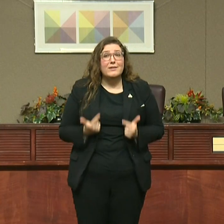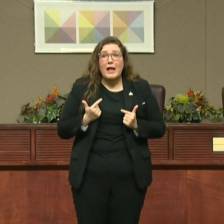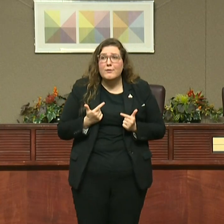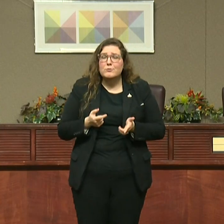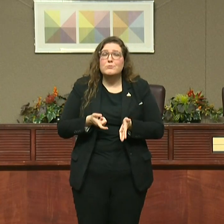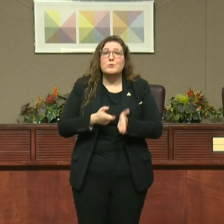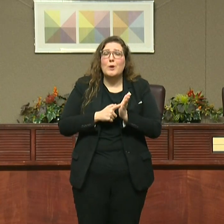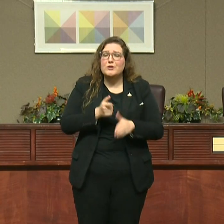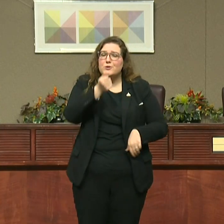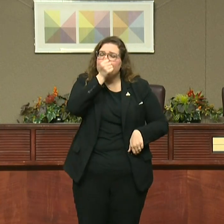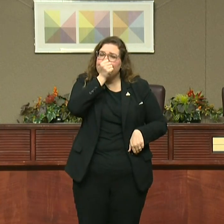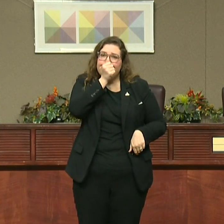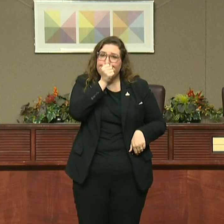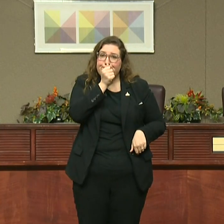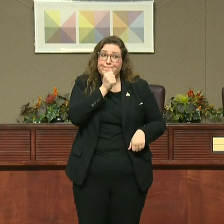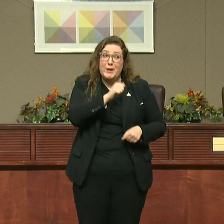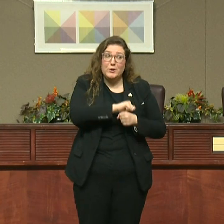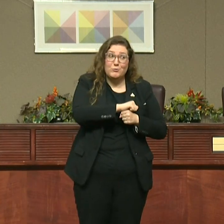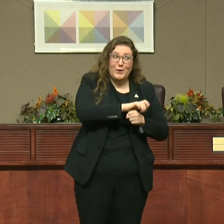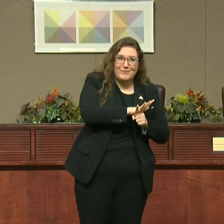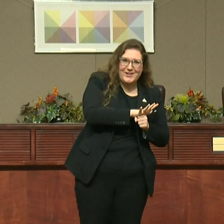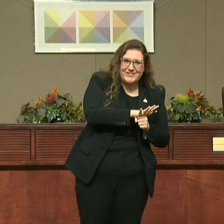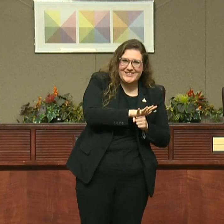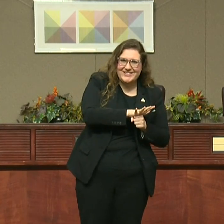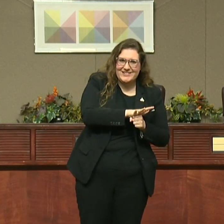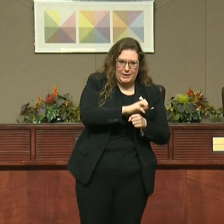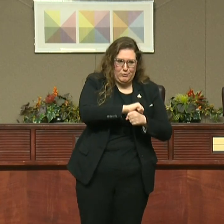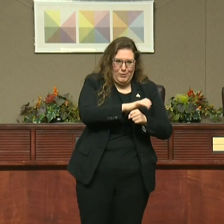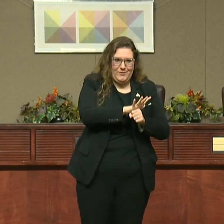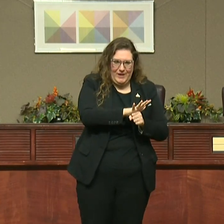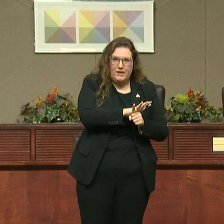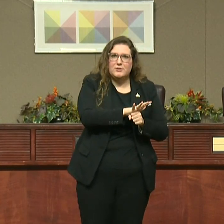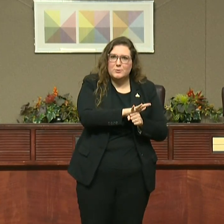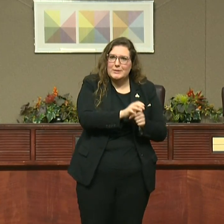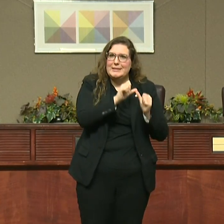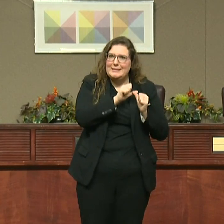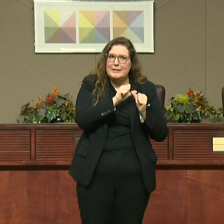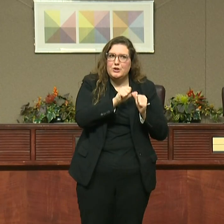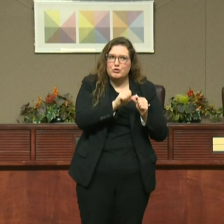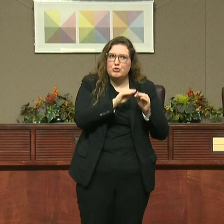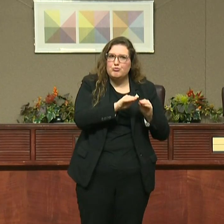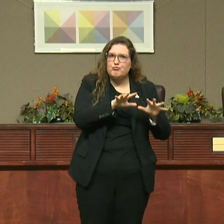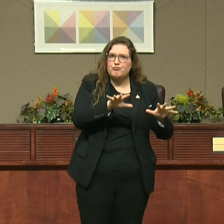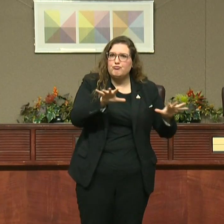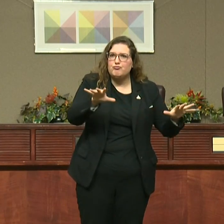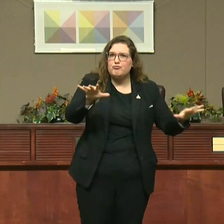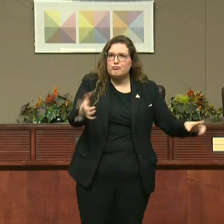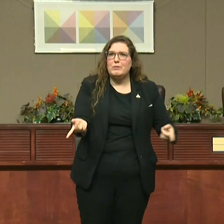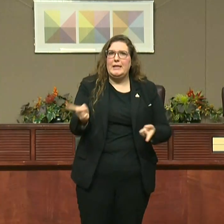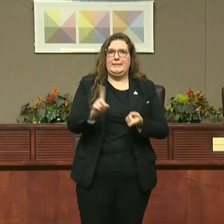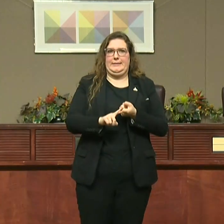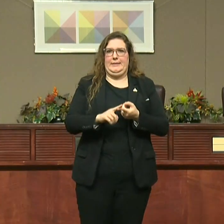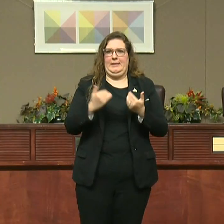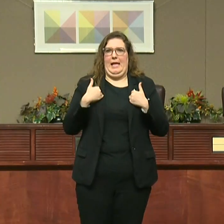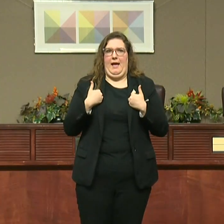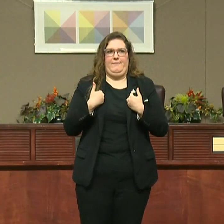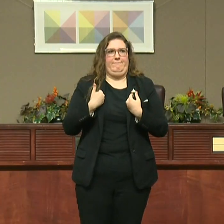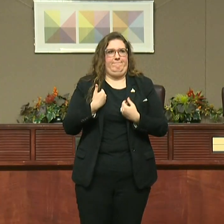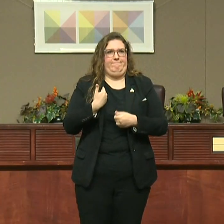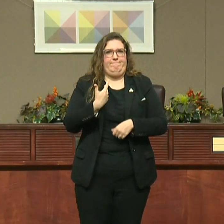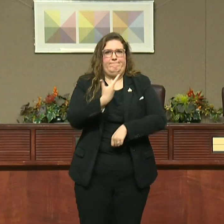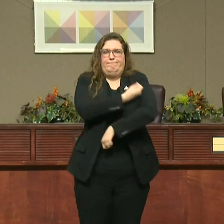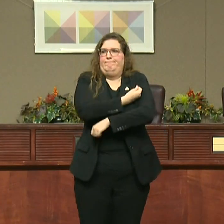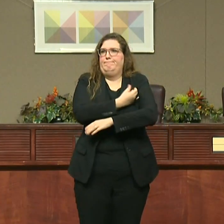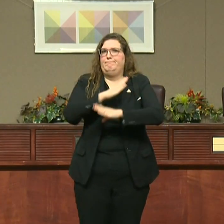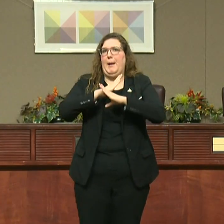and it will live with us until that happens. So let's talk about where are we now? Where are we